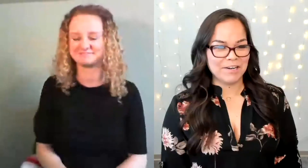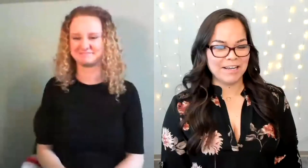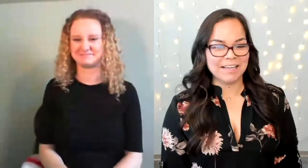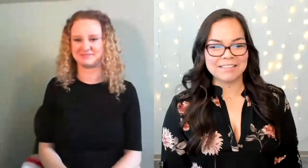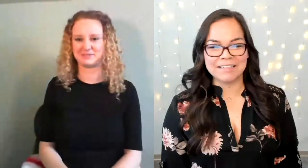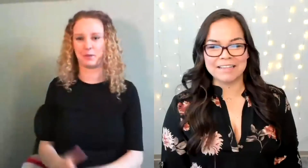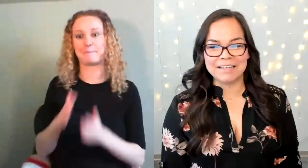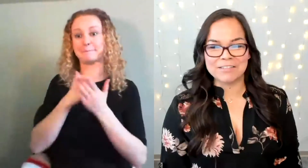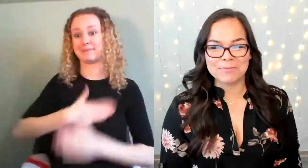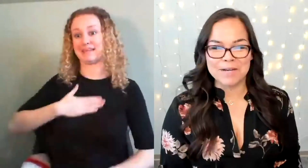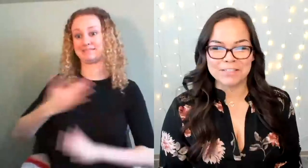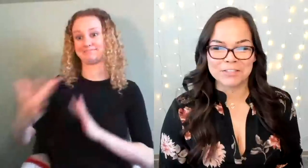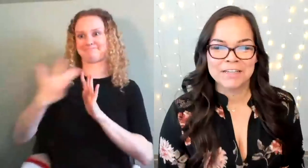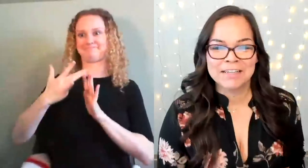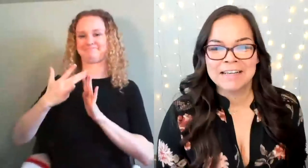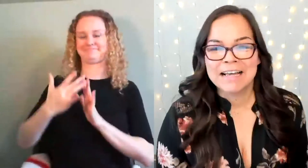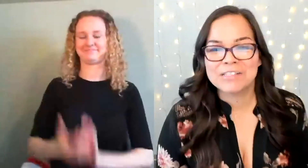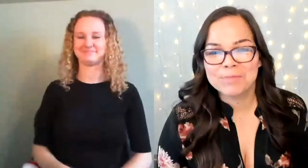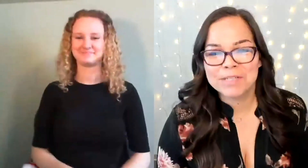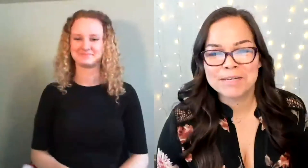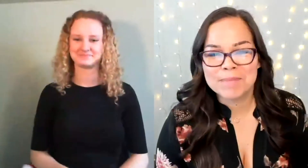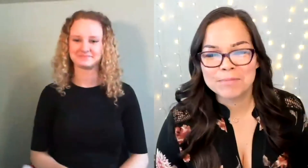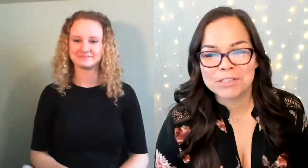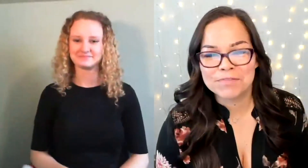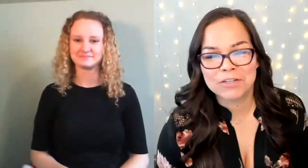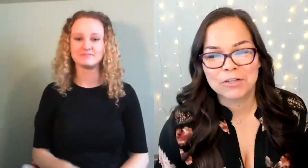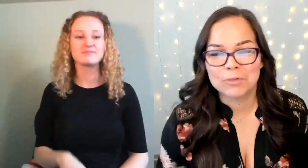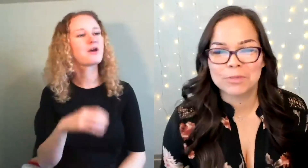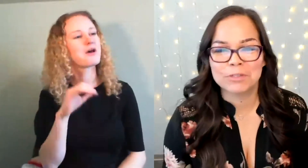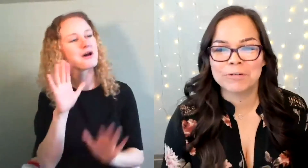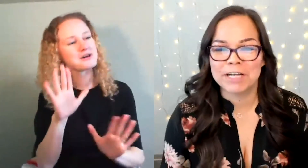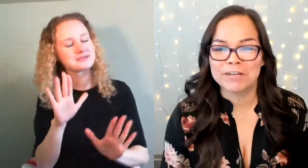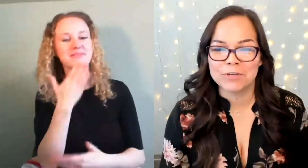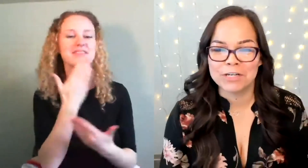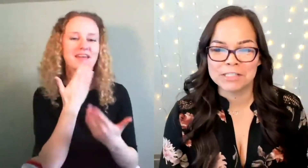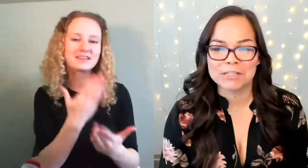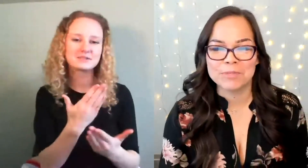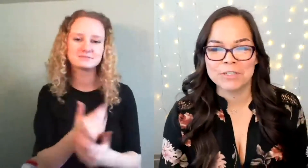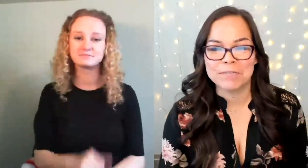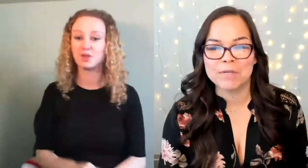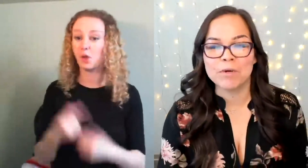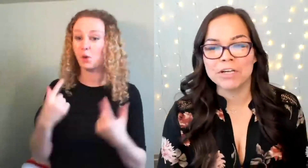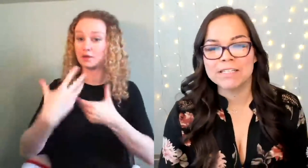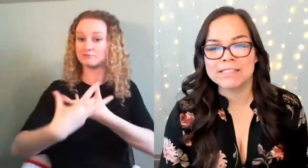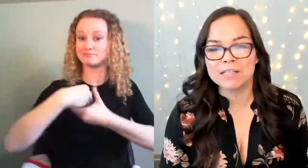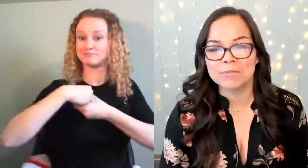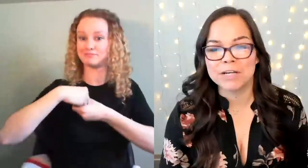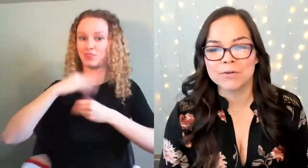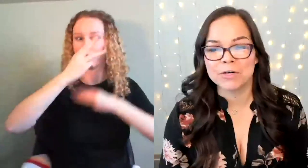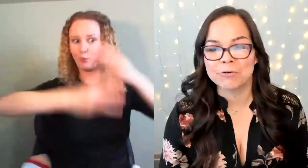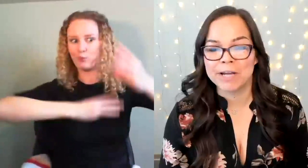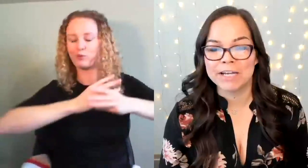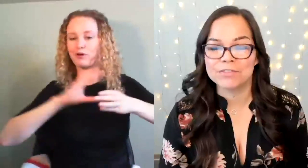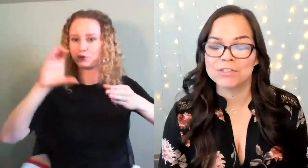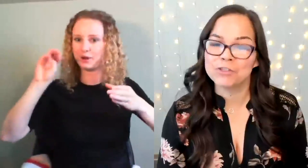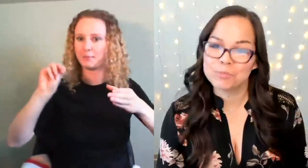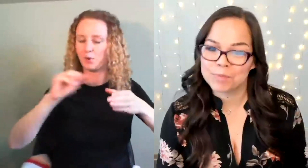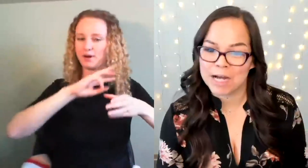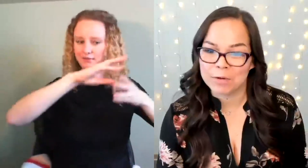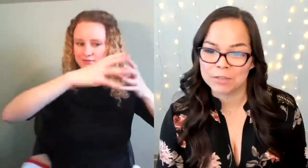Right on. Excellent. Thanks so much. As you become members of the global Creative Mornings community, we want you to celebrate your